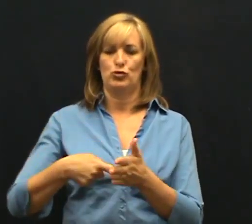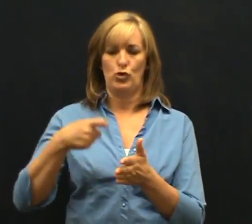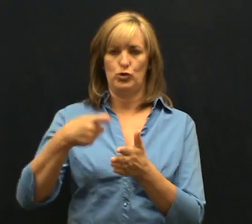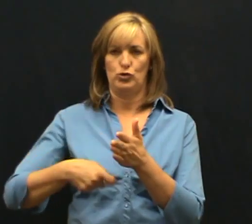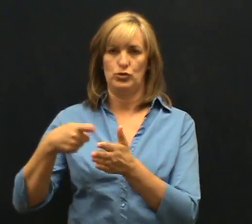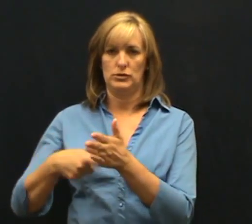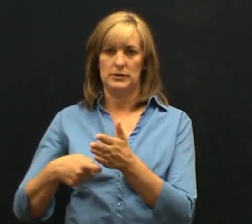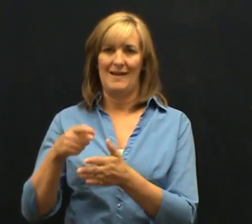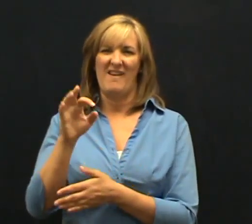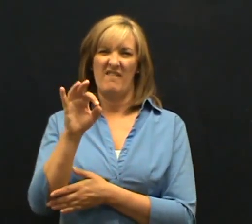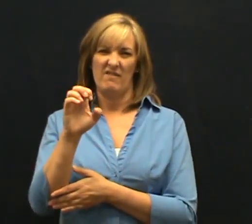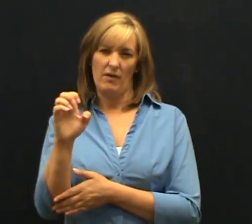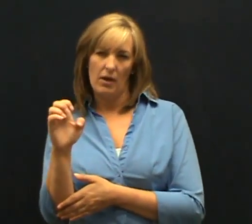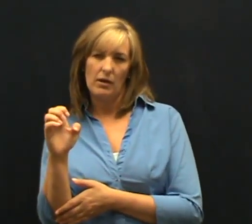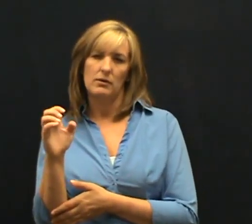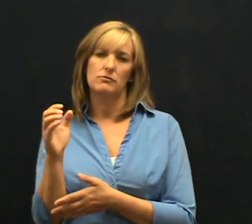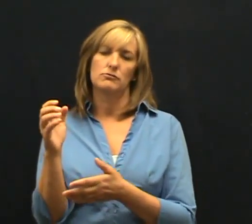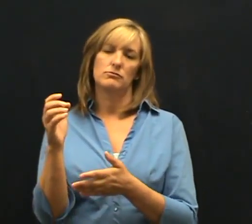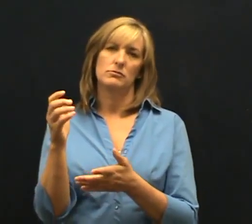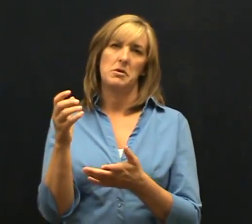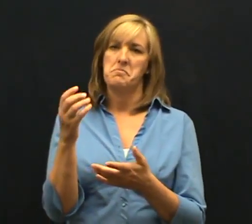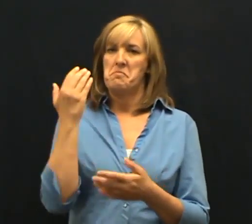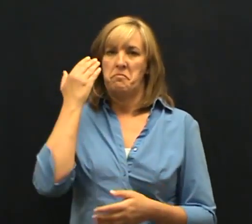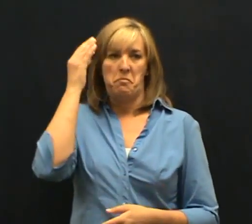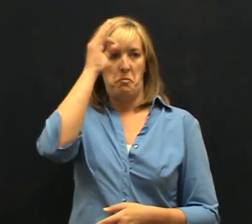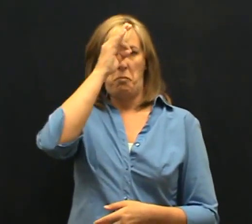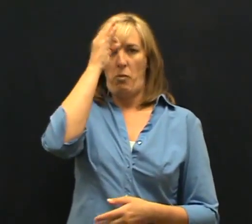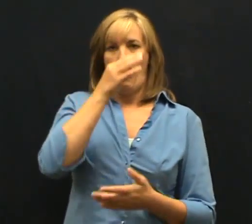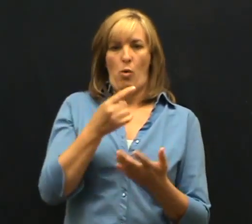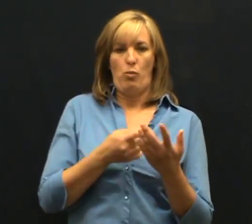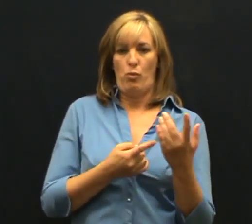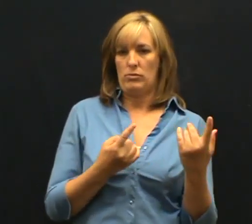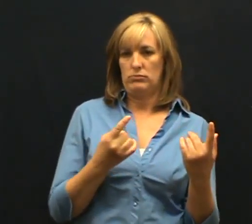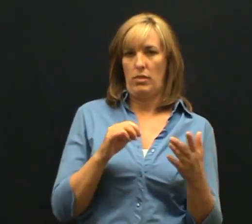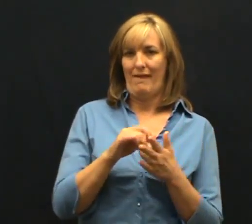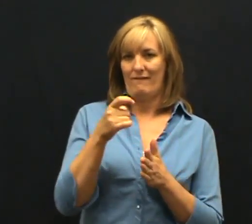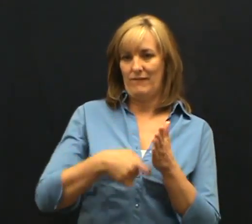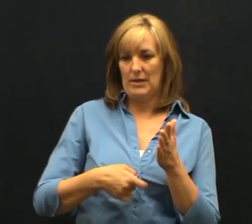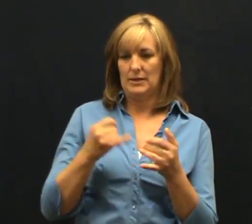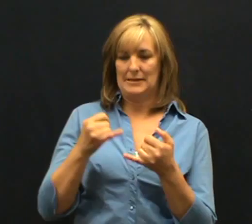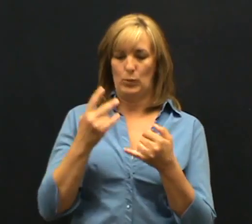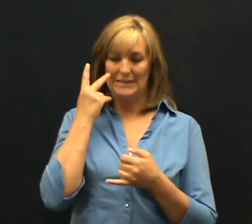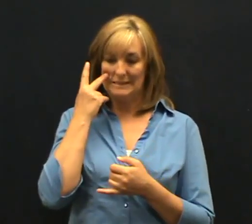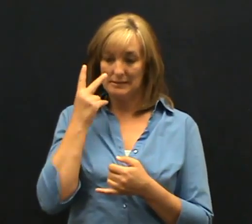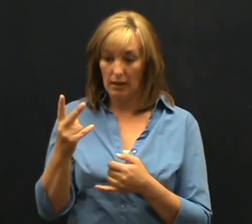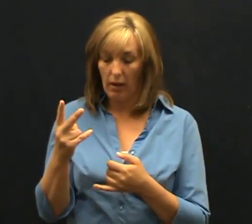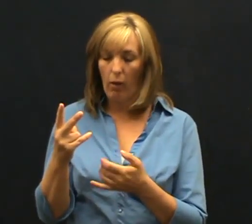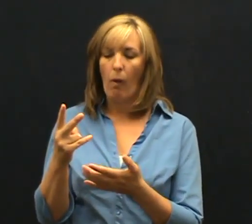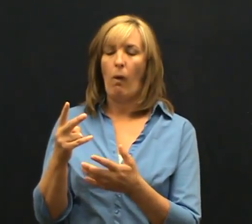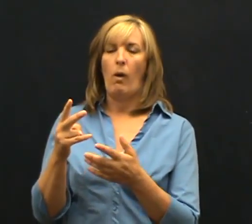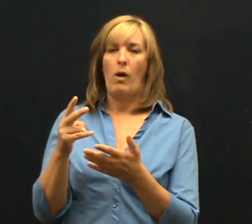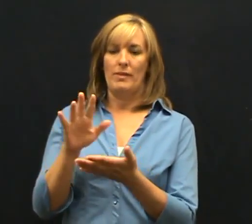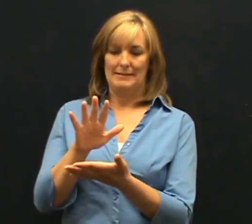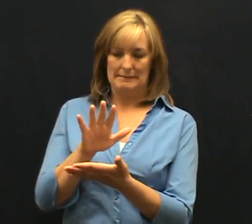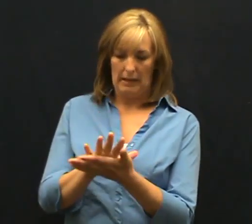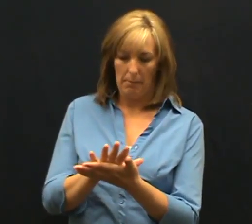basis. And we don't know what those are usually, again, until we see the bank statement, so we would have to record those then in our records as